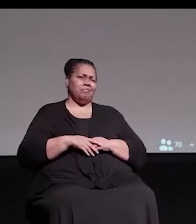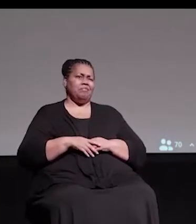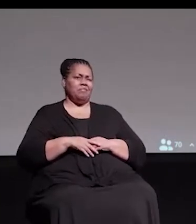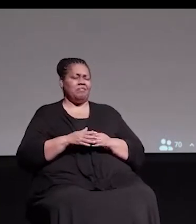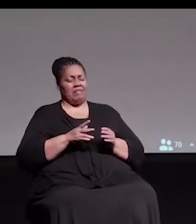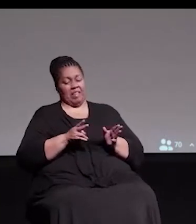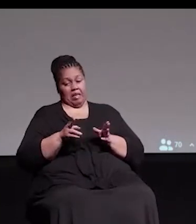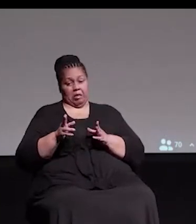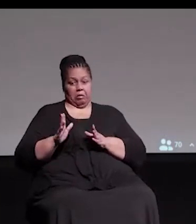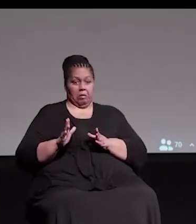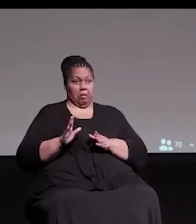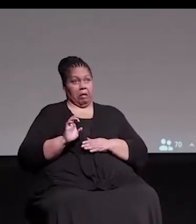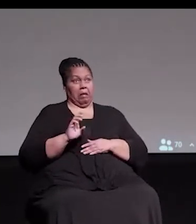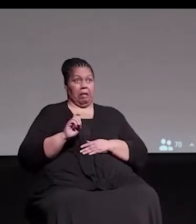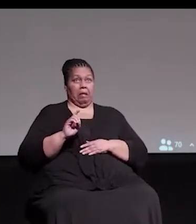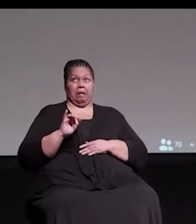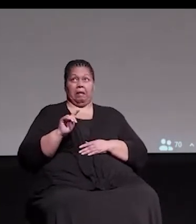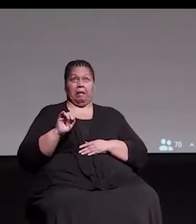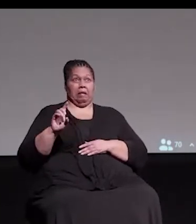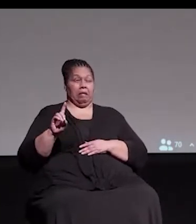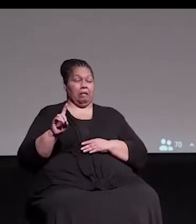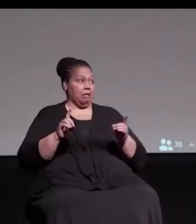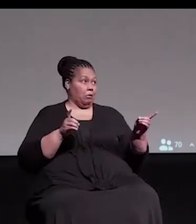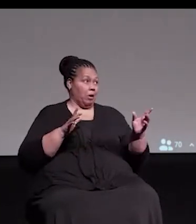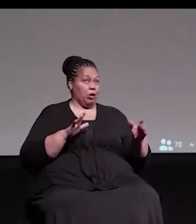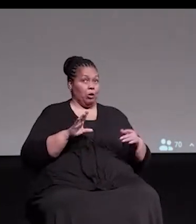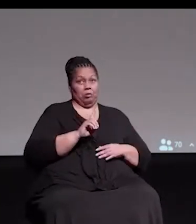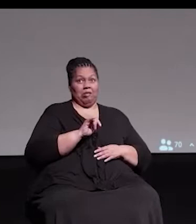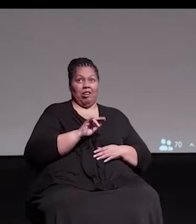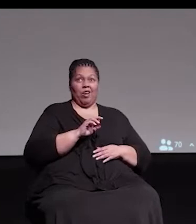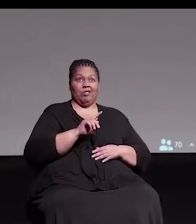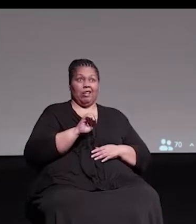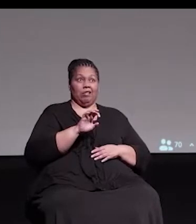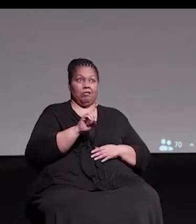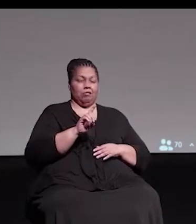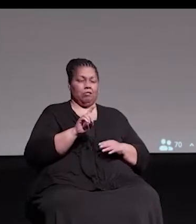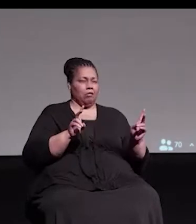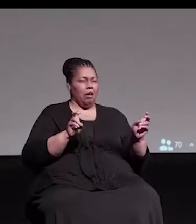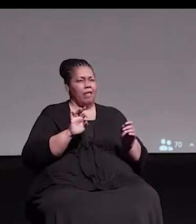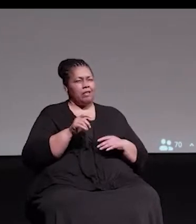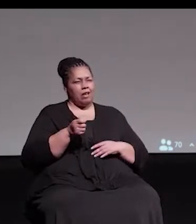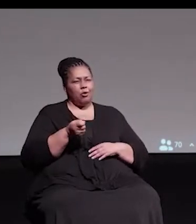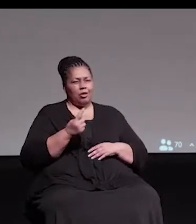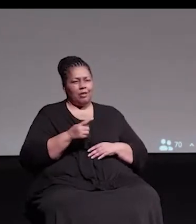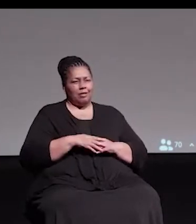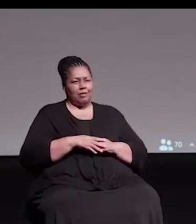the editor edited, the director directed, whatever